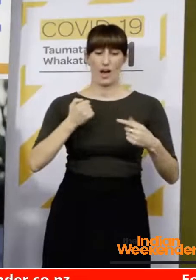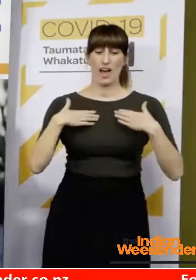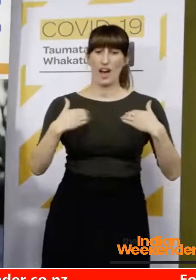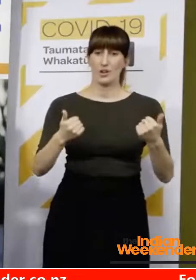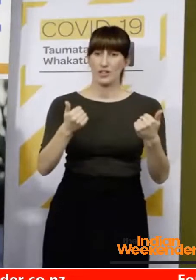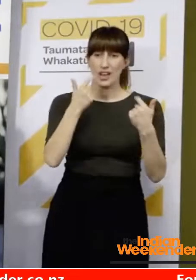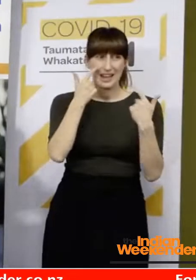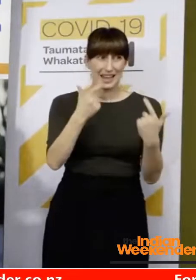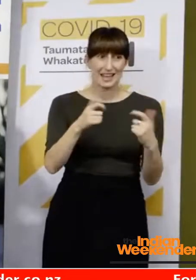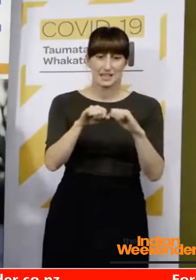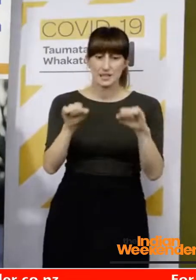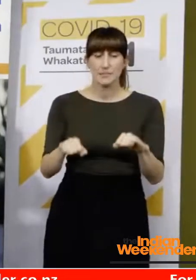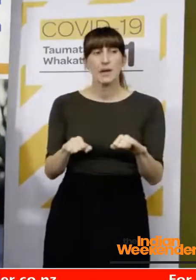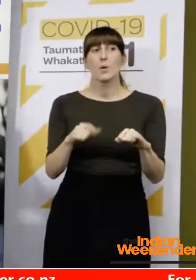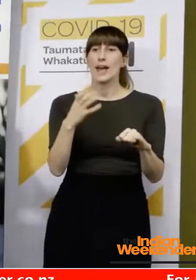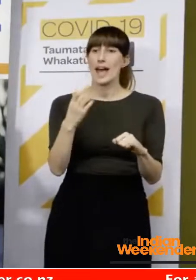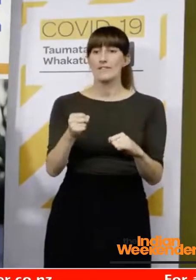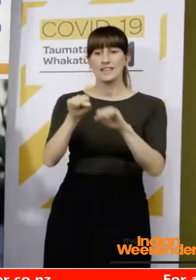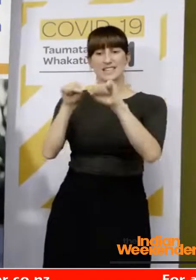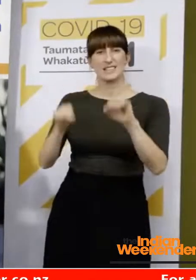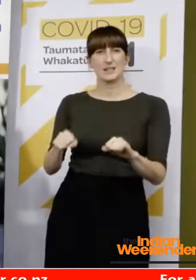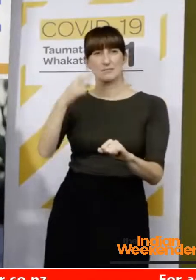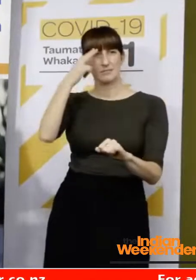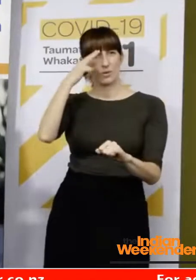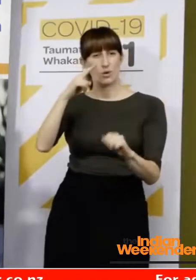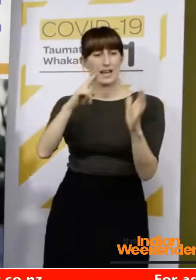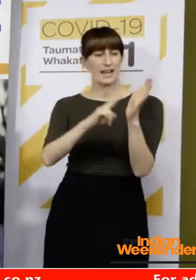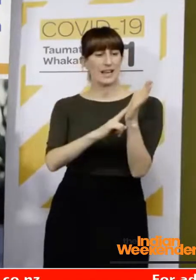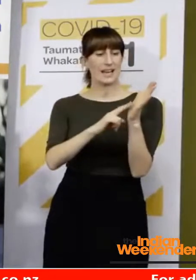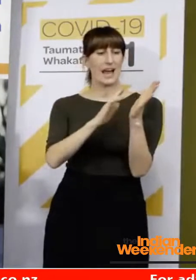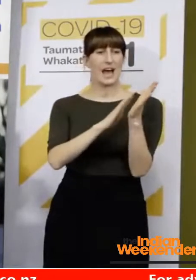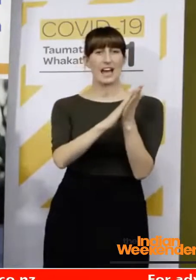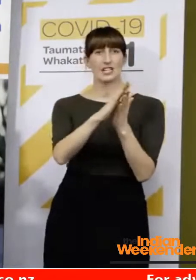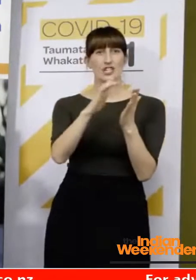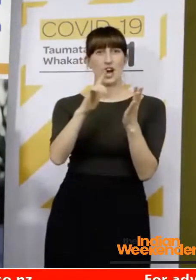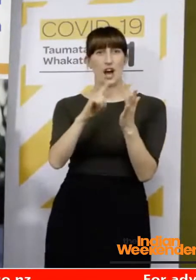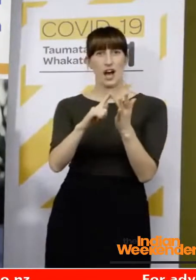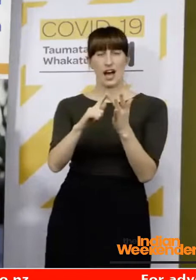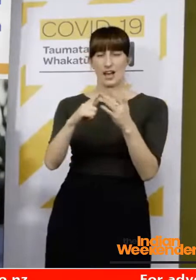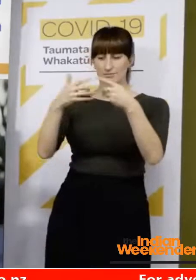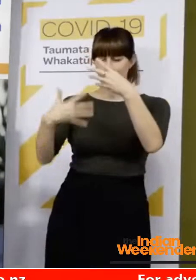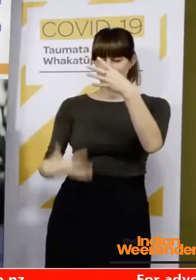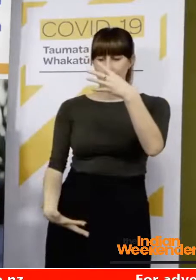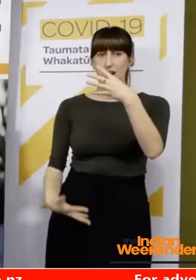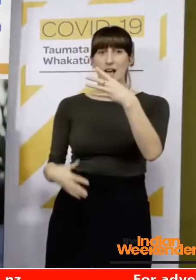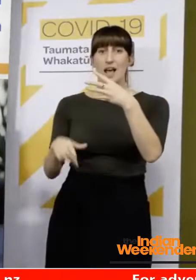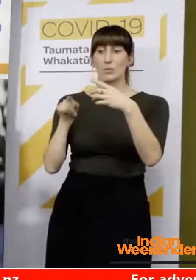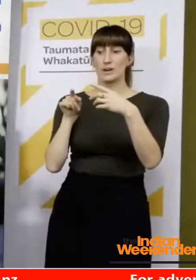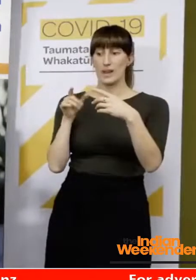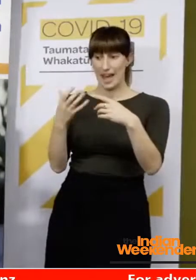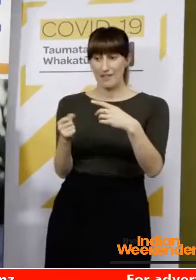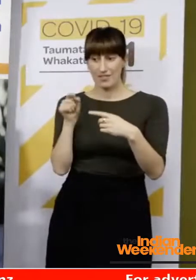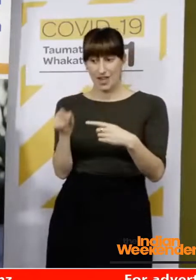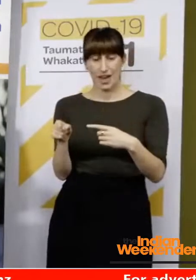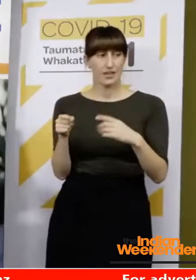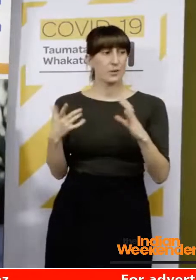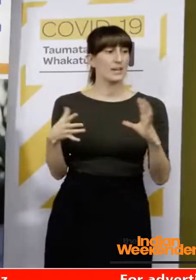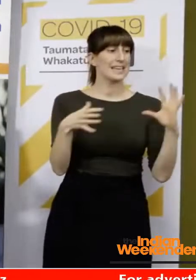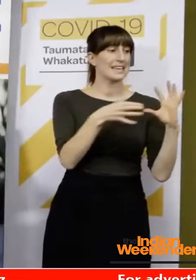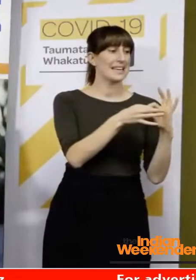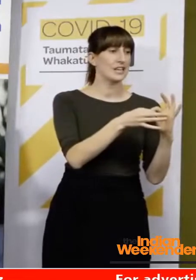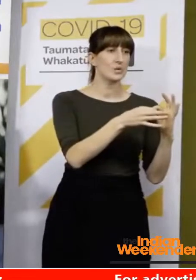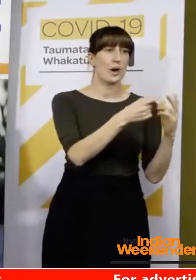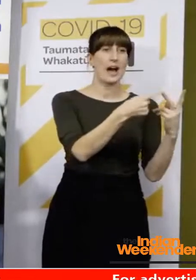link the up. We do nurses have can the come around NHI. and Once we stuff, have the but NHI, other than we that, can you're link just sort of data left to from your a own whole devices range in of here different unless sources, you and that's a sort real of asset to us. mention anything. Is there any